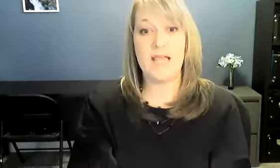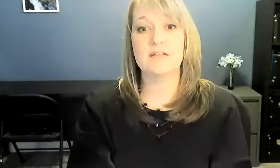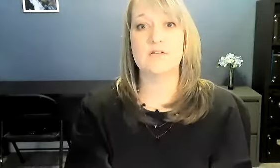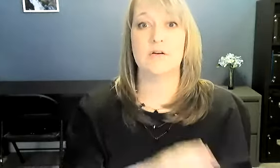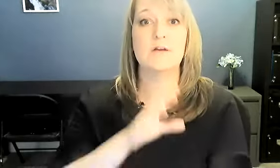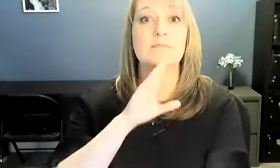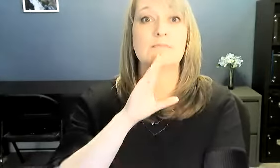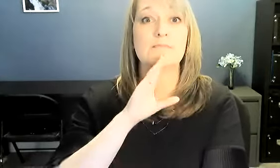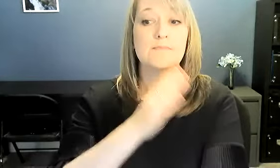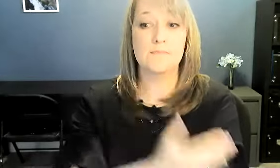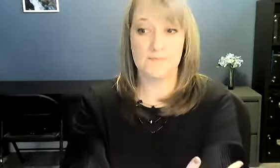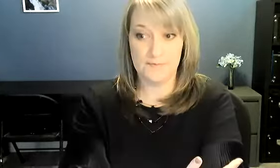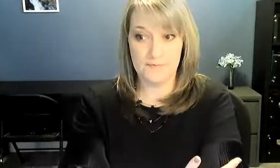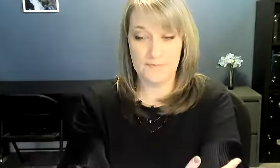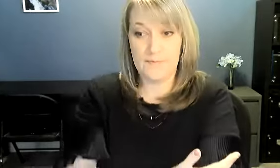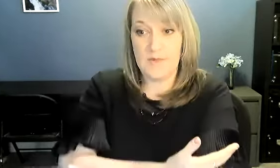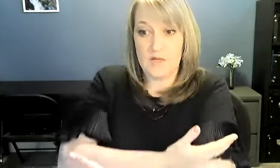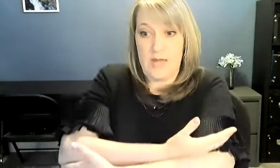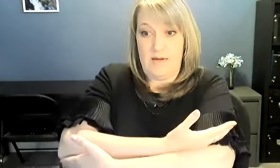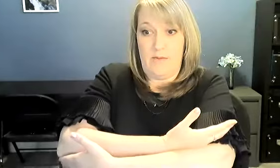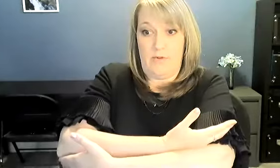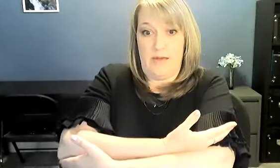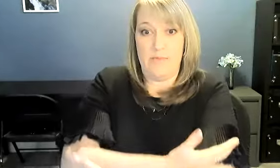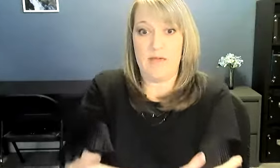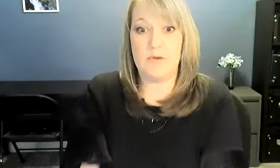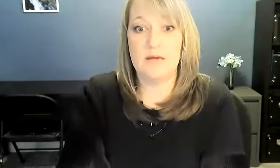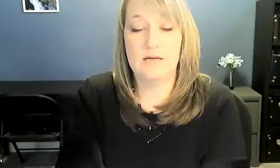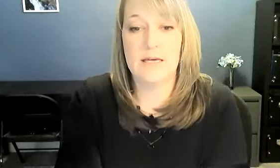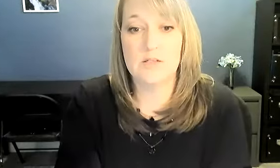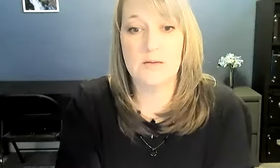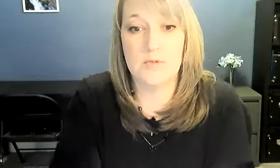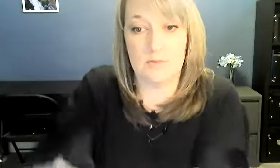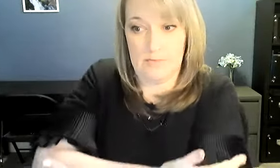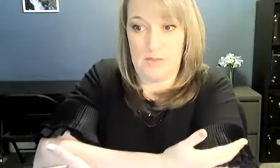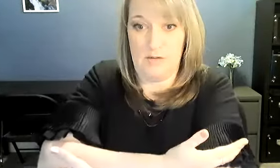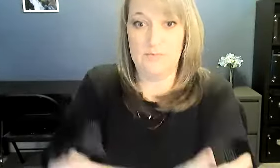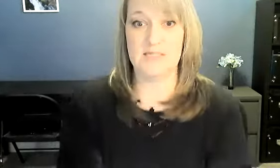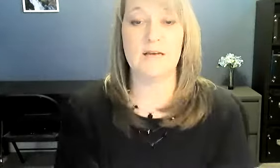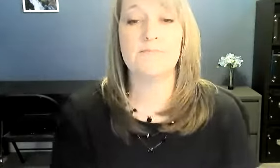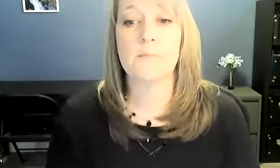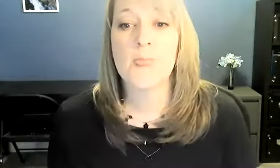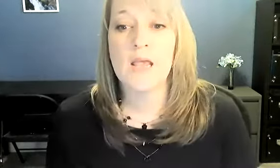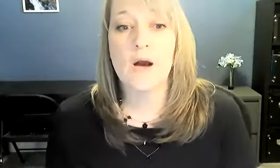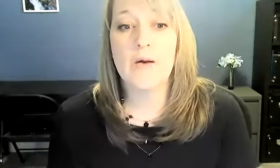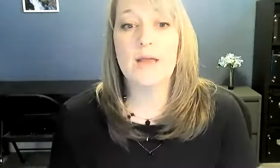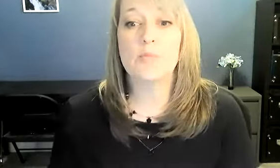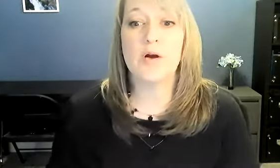and daughter. You end up with that baby hand shape or, sign. All right, brother